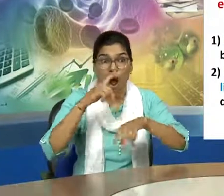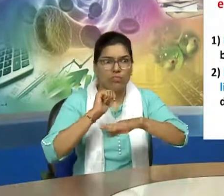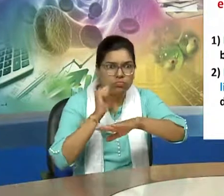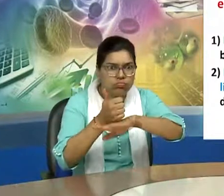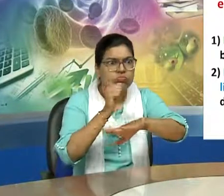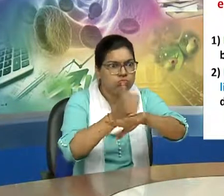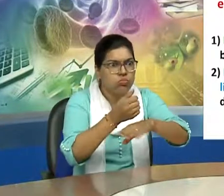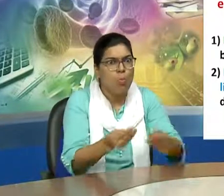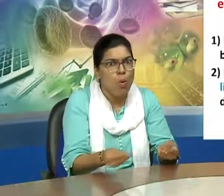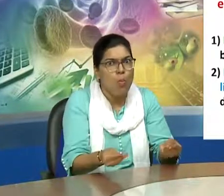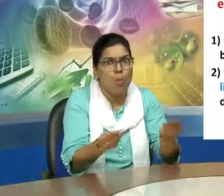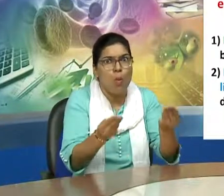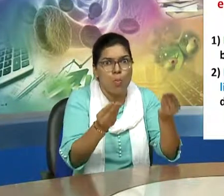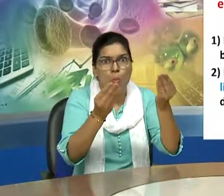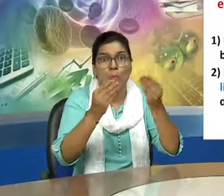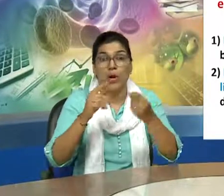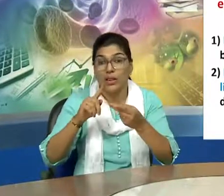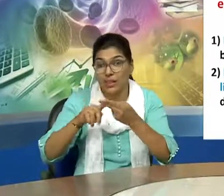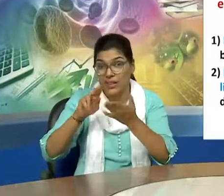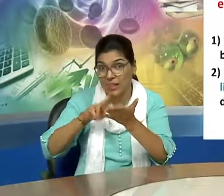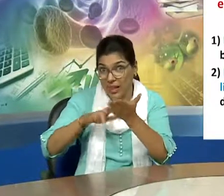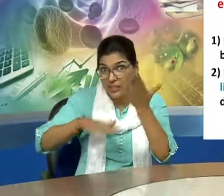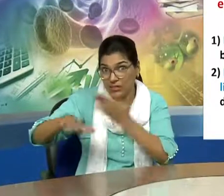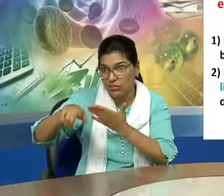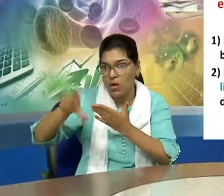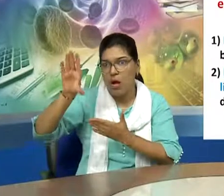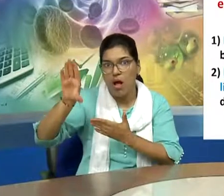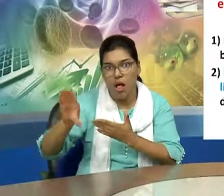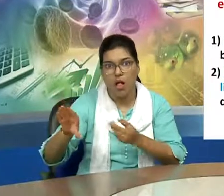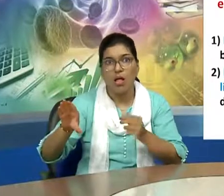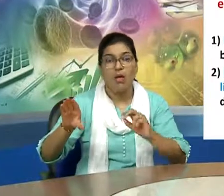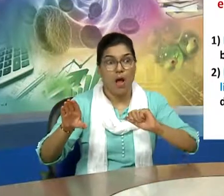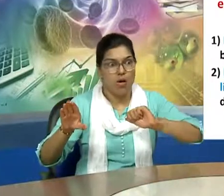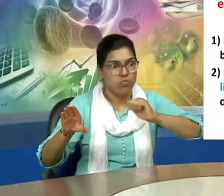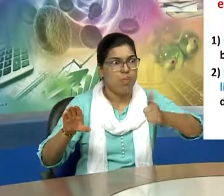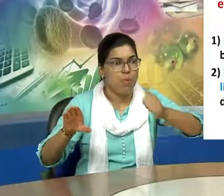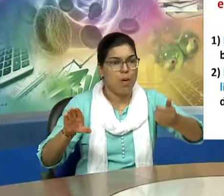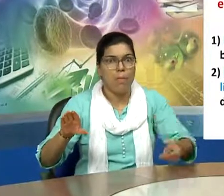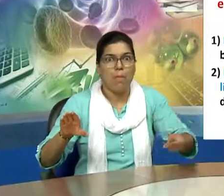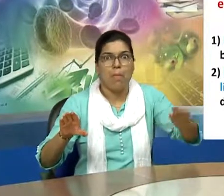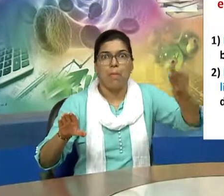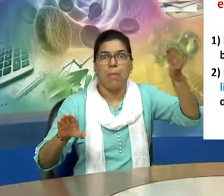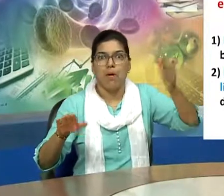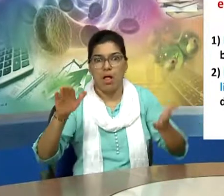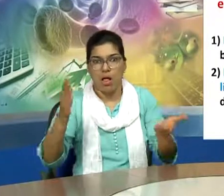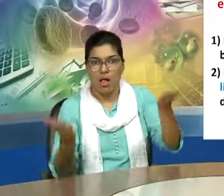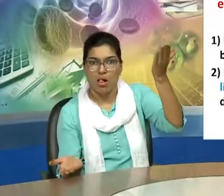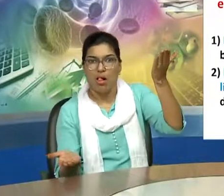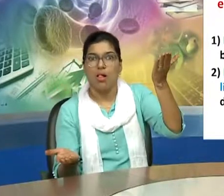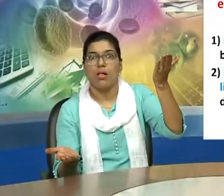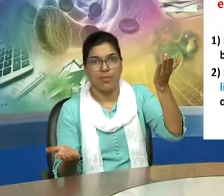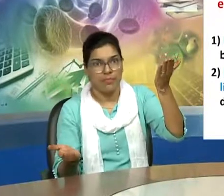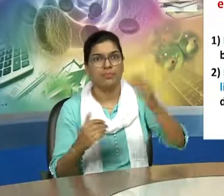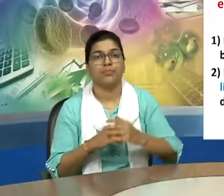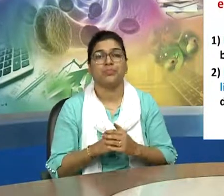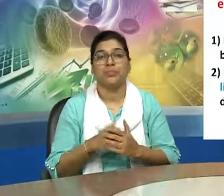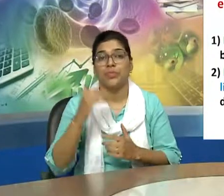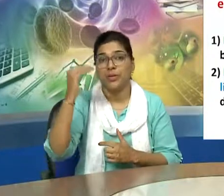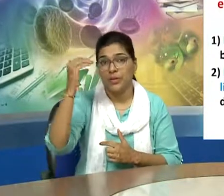resources. So for the production of all those things, all those resources, many